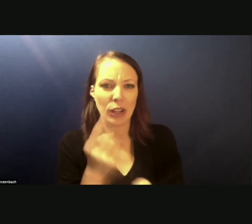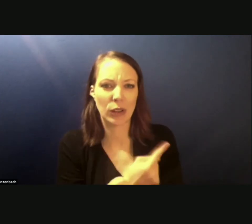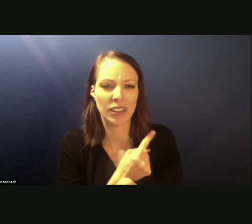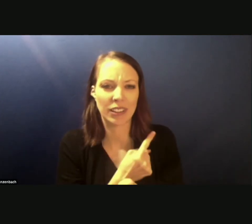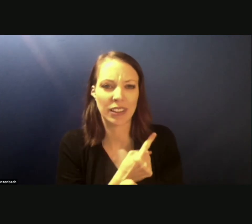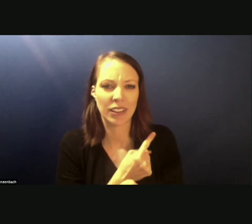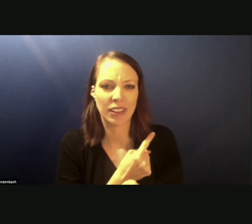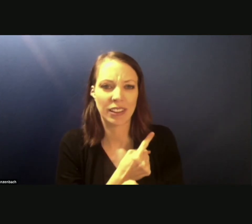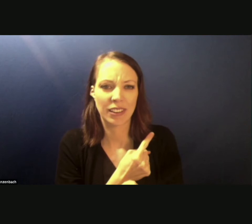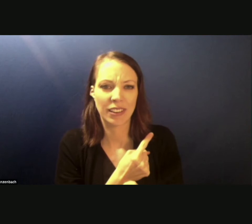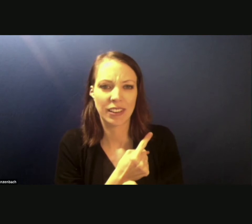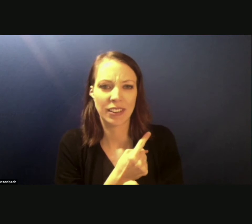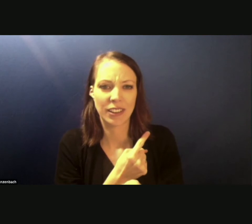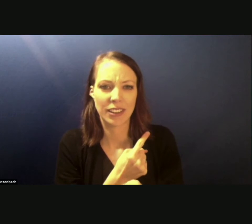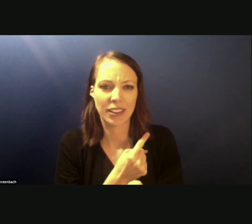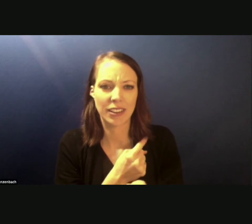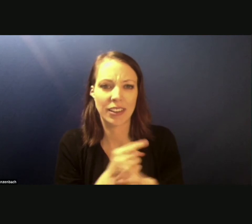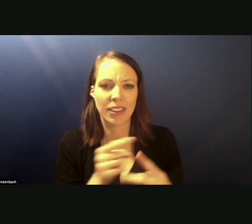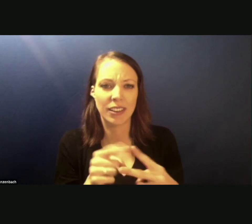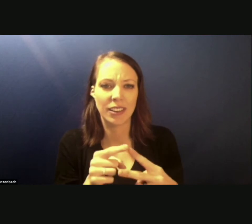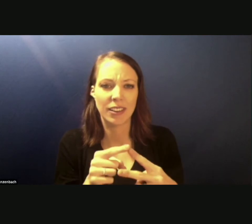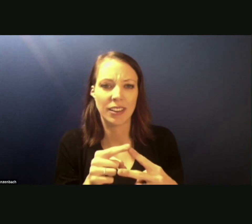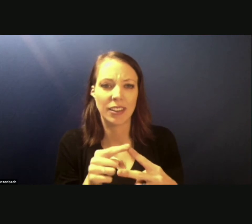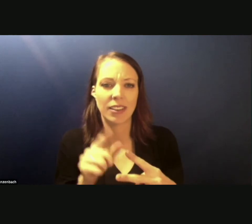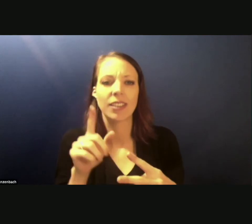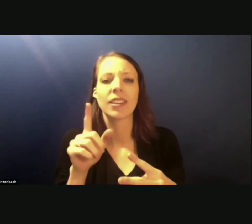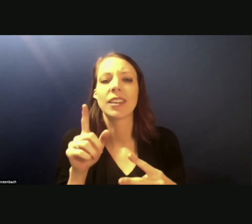ones are the turkey and the duck.